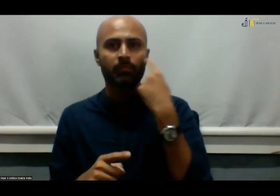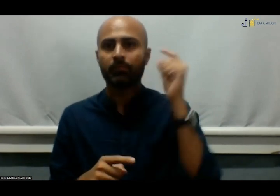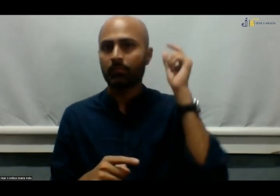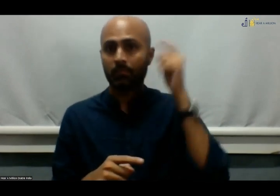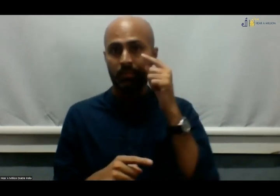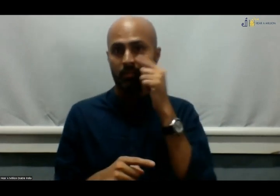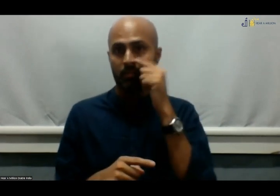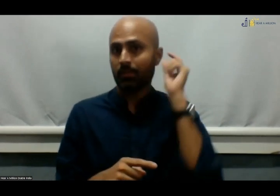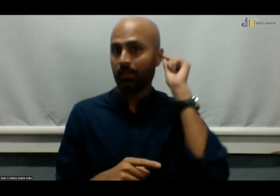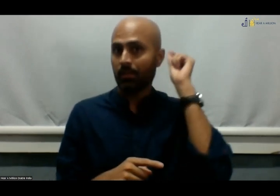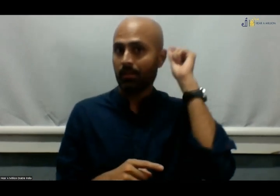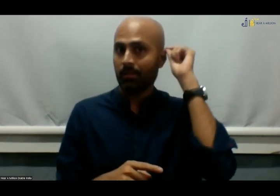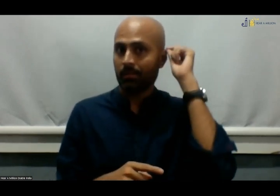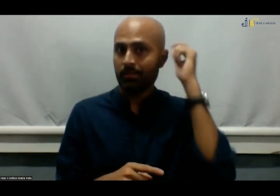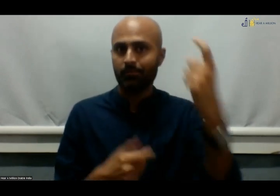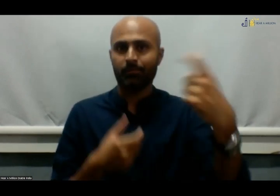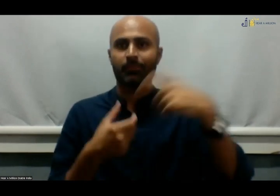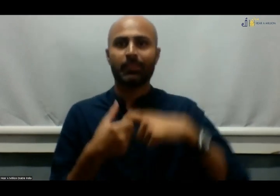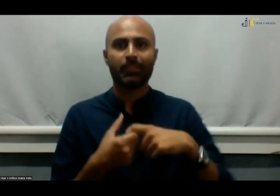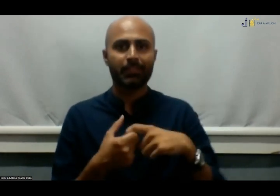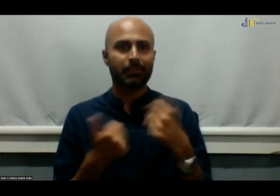Now we will have Shruti.